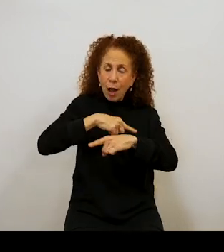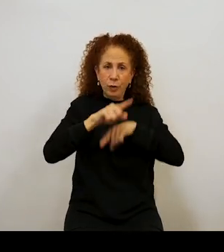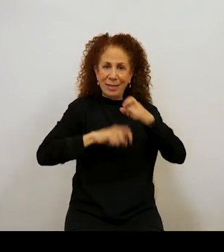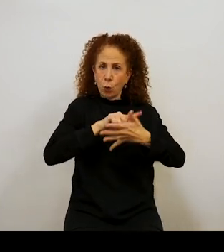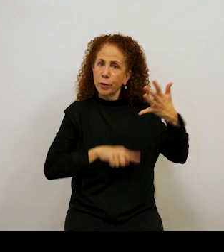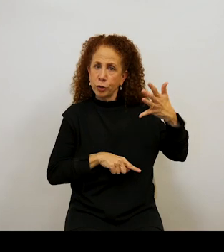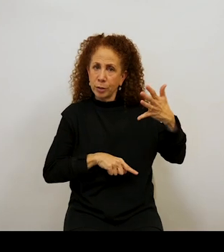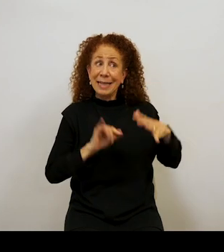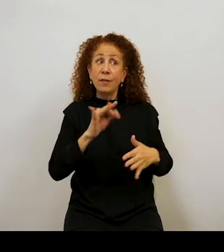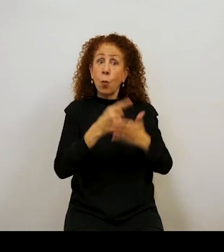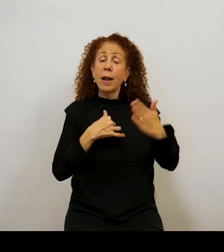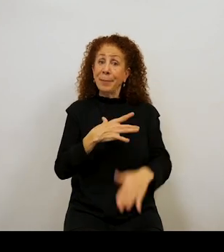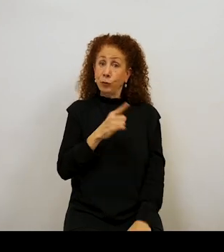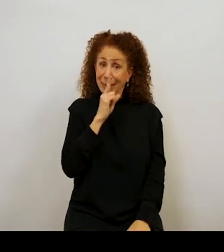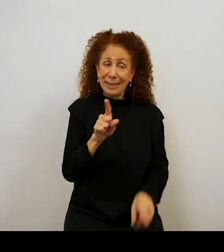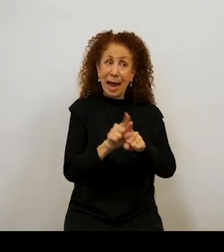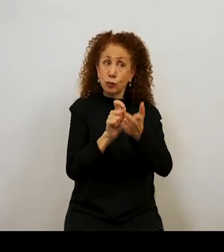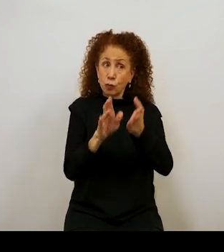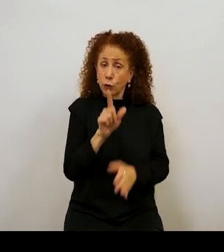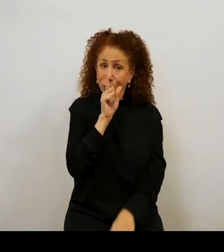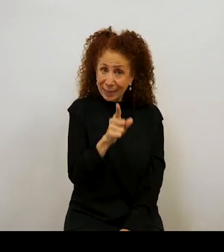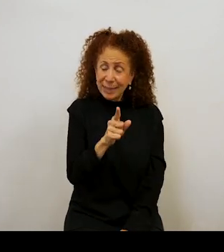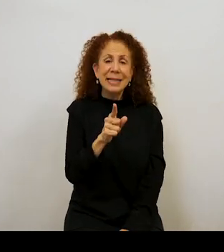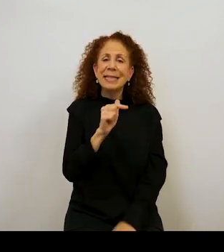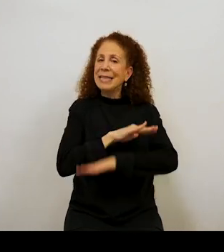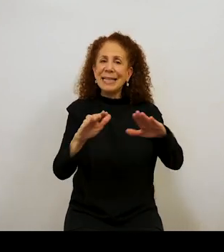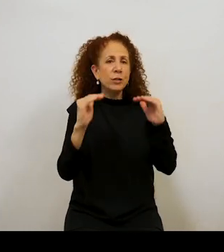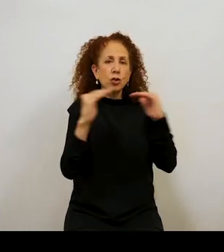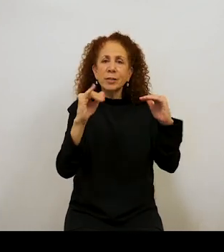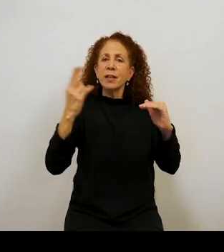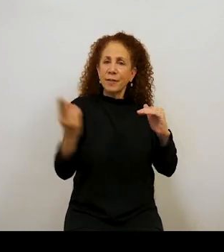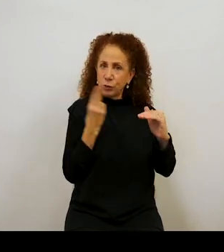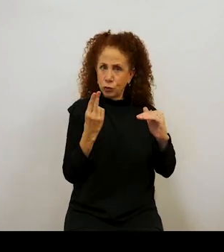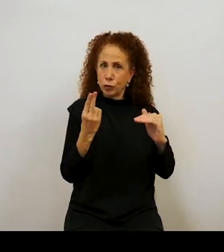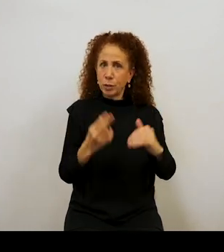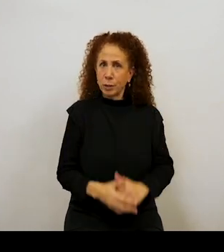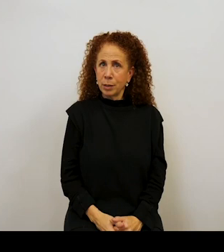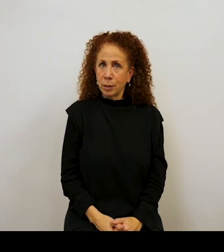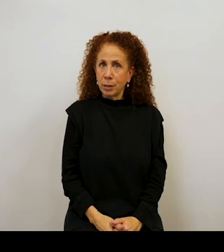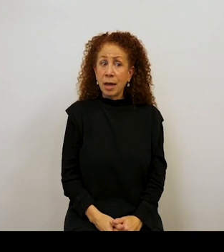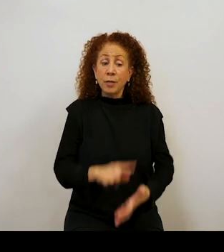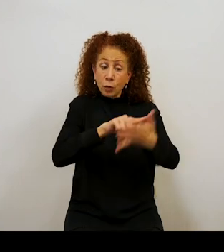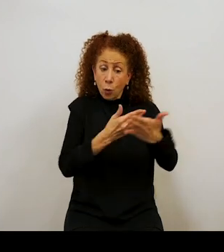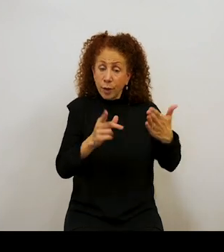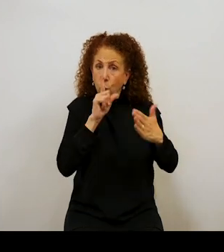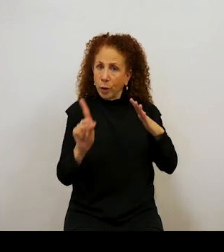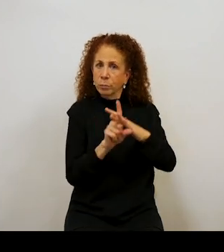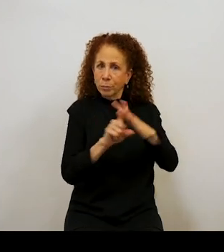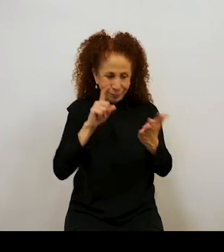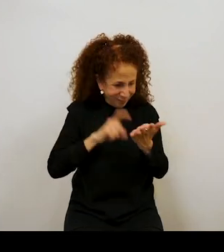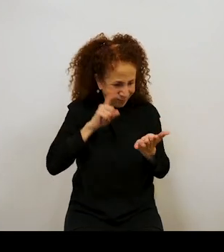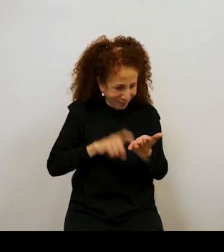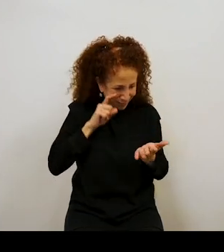questions, if what I'm interested in a writer is the injustices of history, then those things are going to come out, I